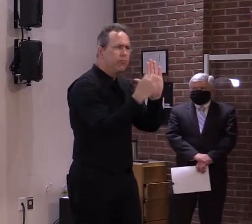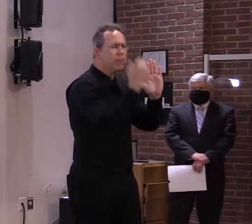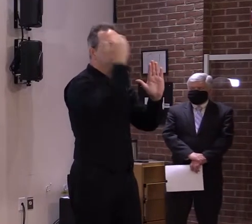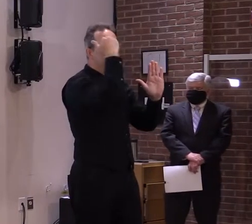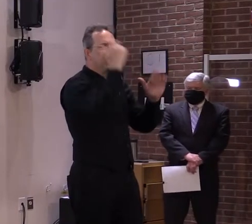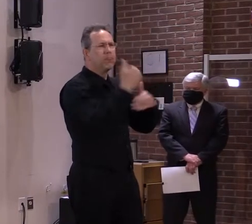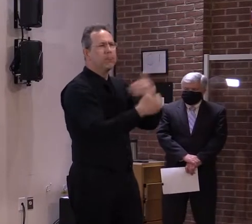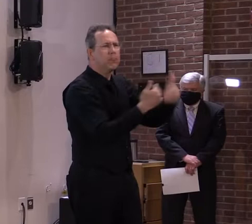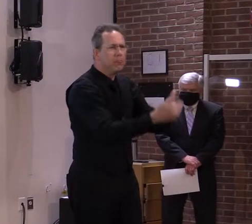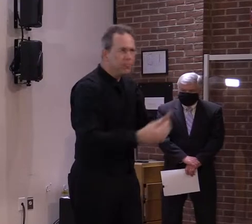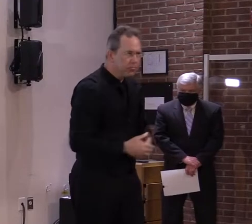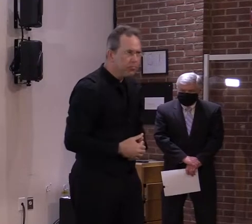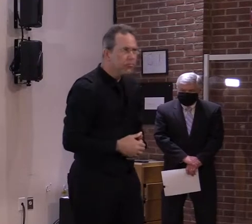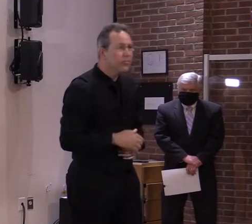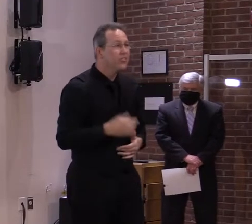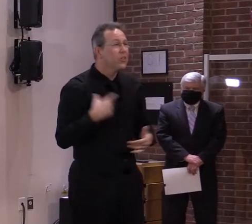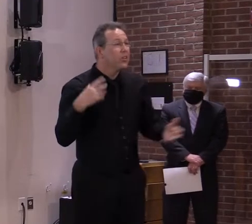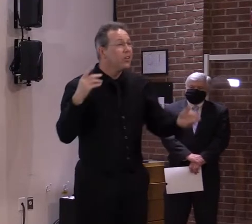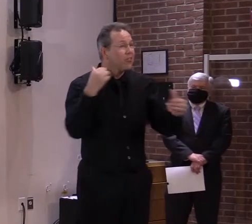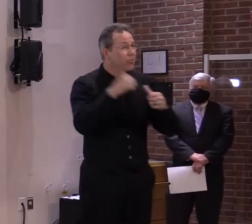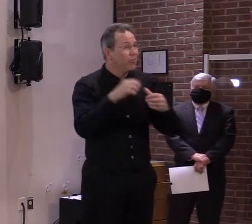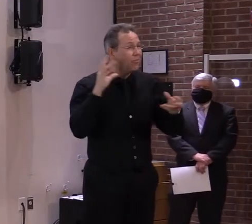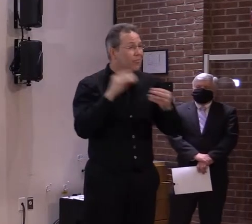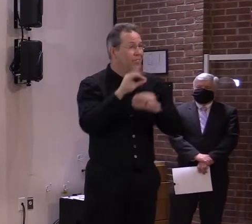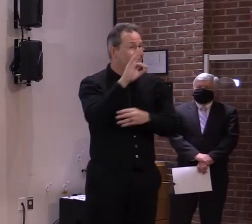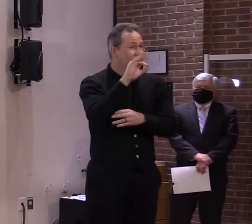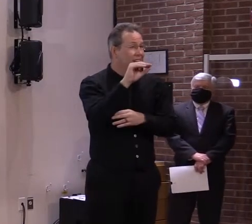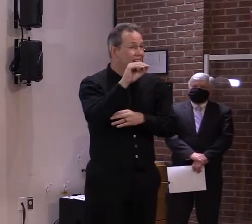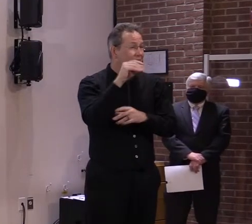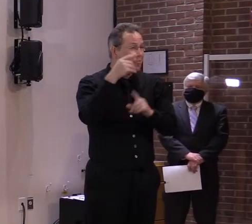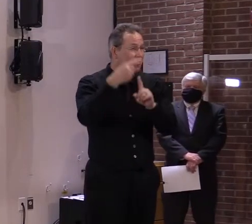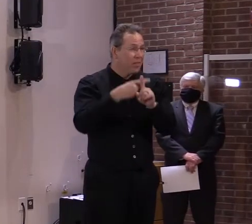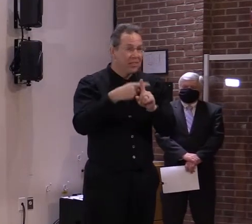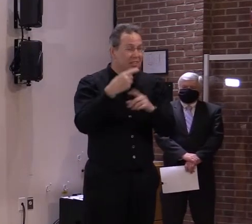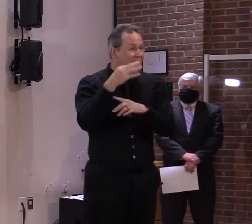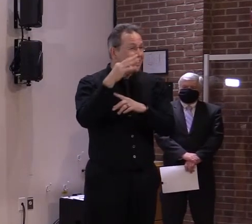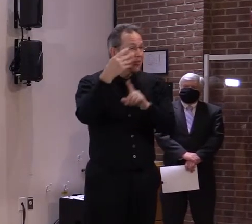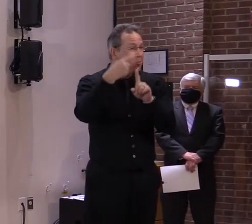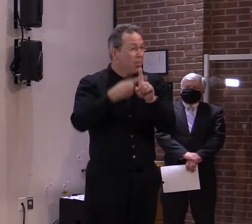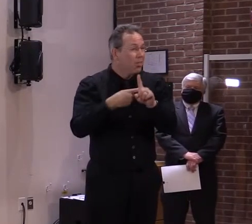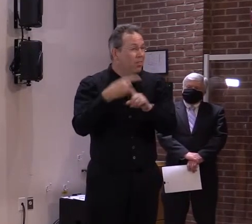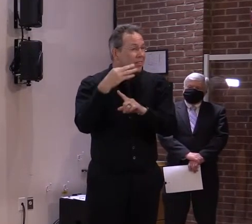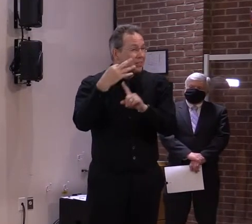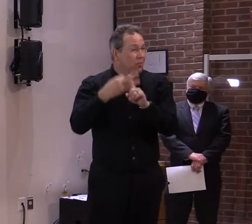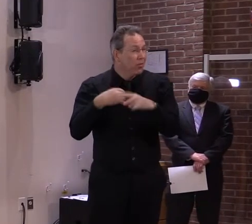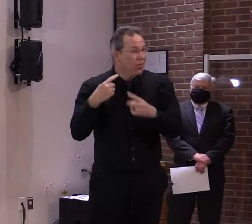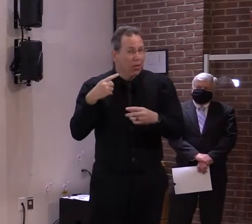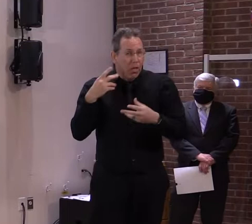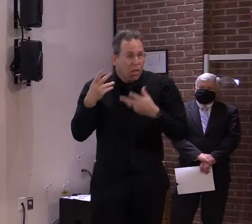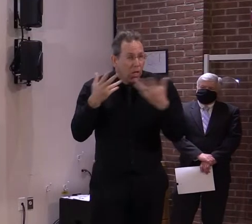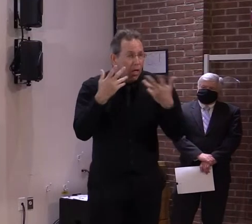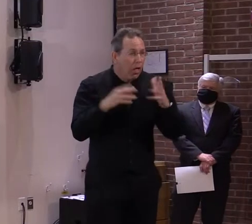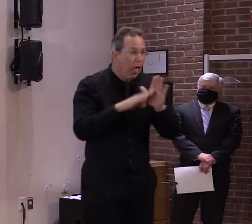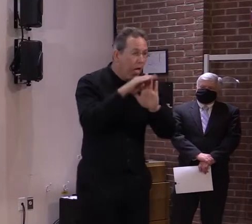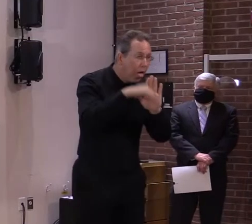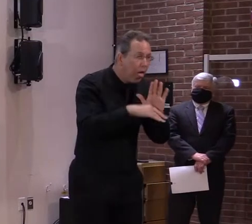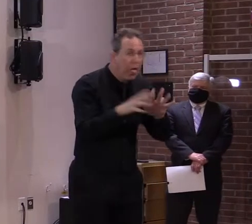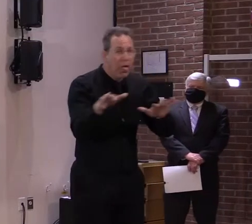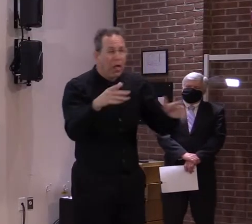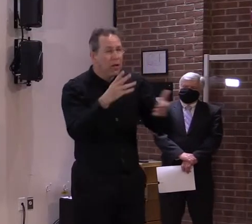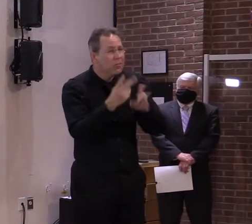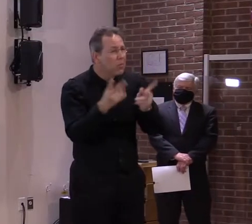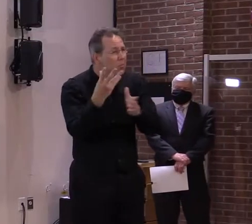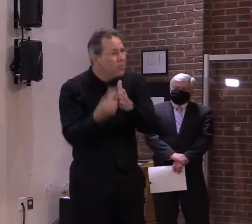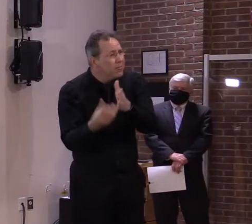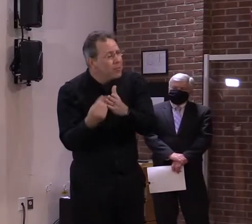response. 19 months of learning how this virus spreads, learning how to mitigate, developing incredible tools